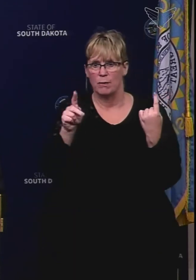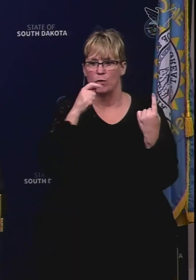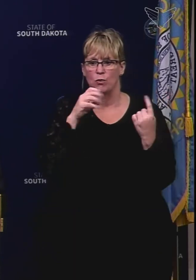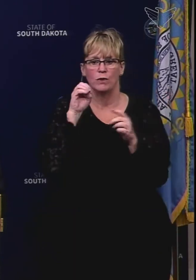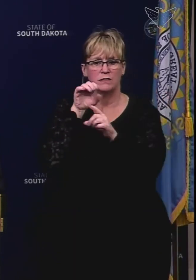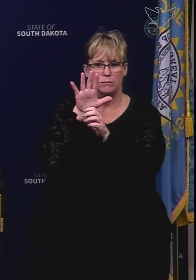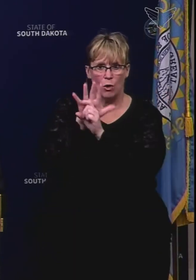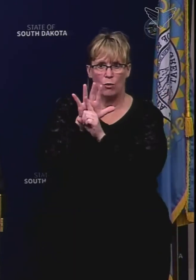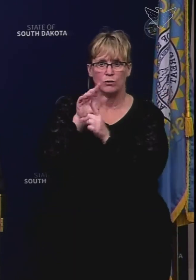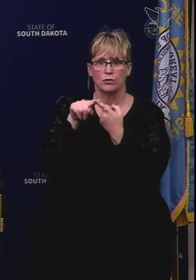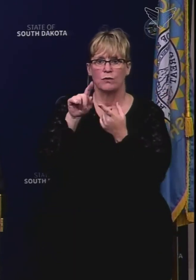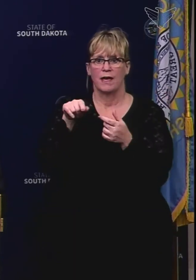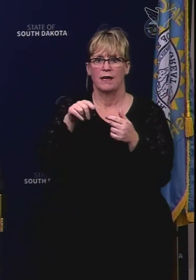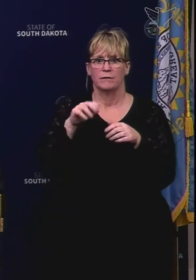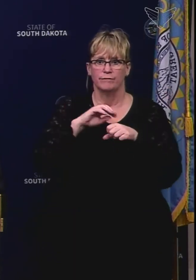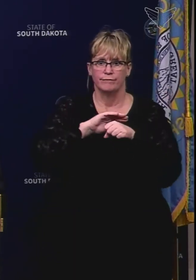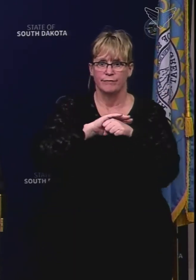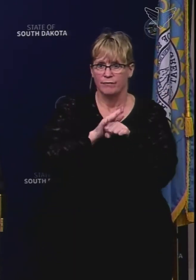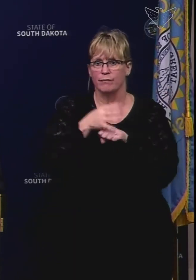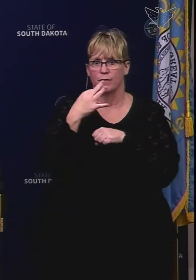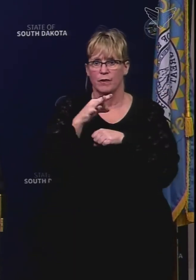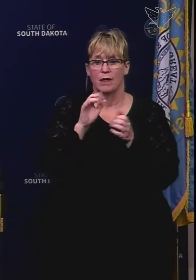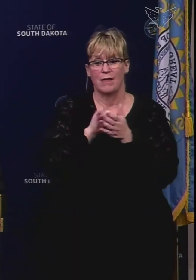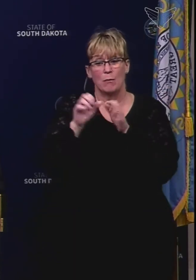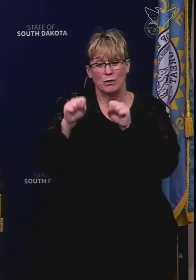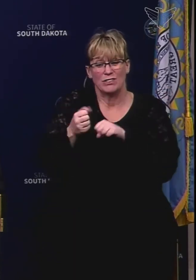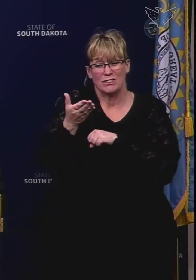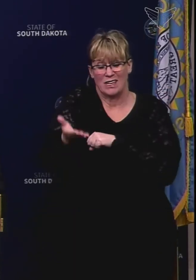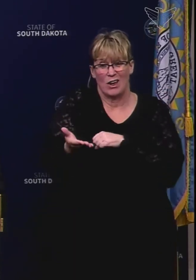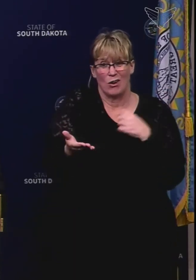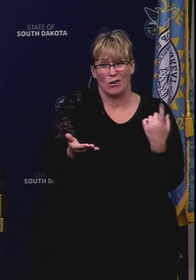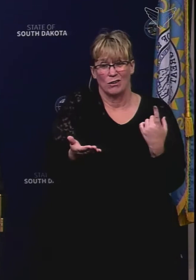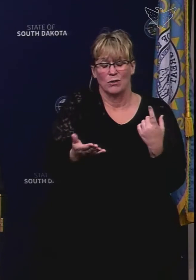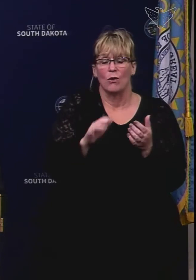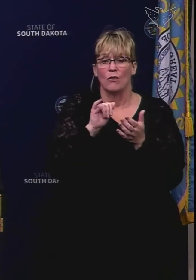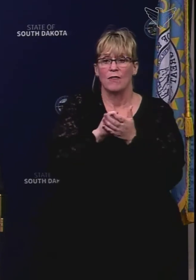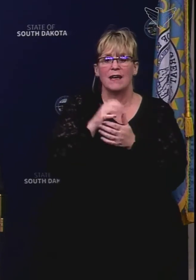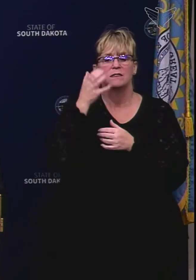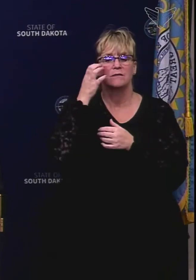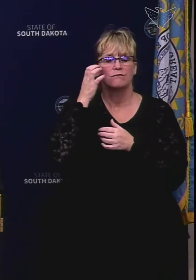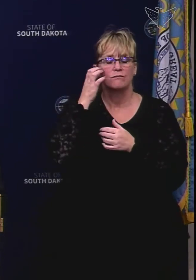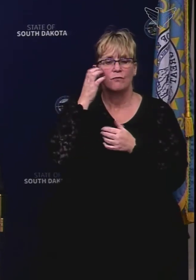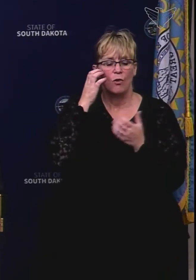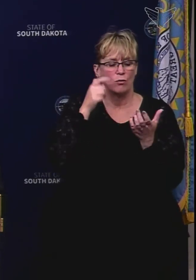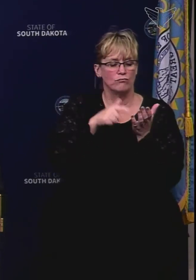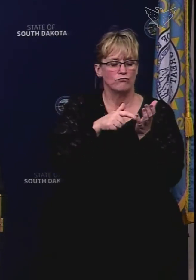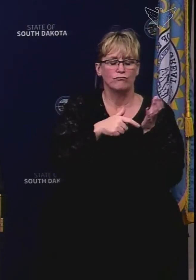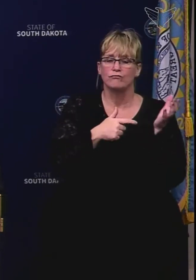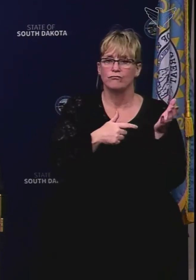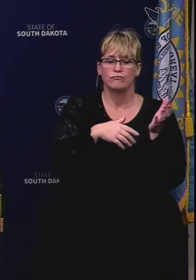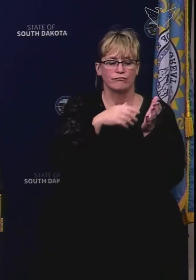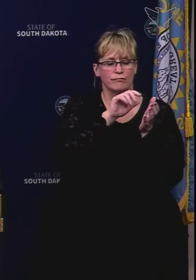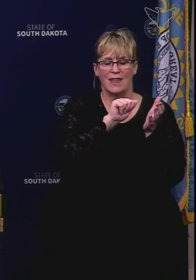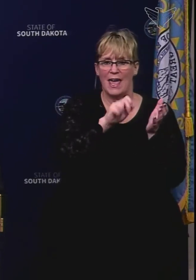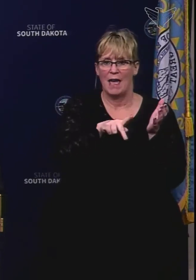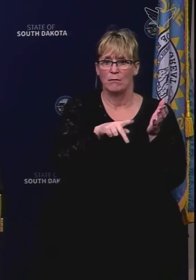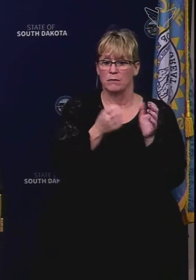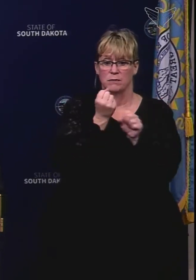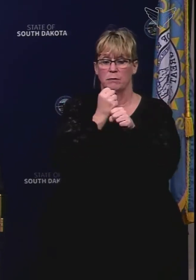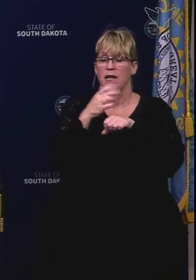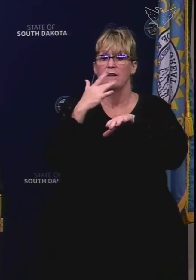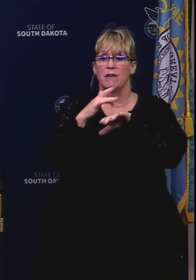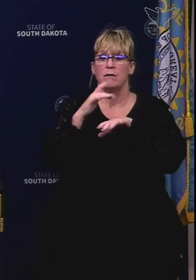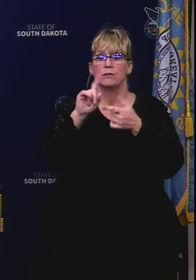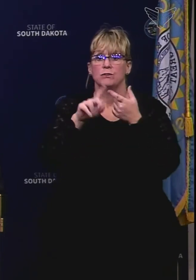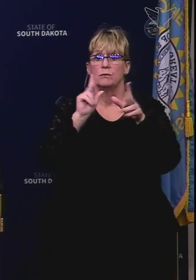been exposed to the virus, that the potential was there. So, that is something that we made available to the people